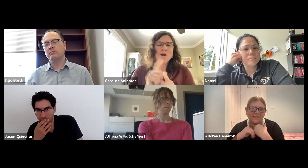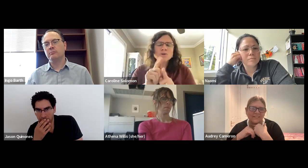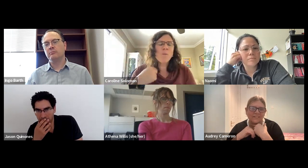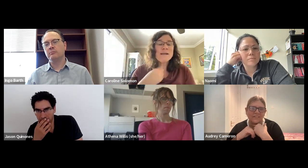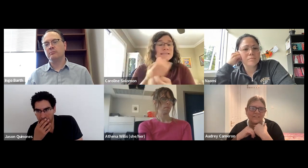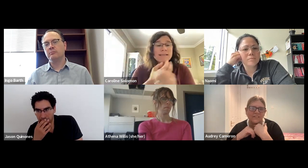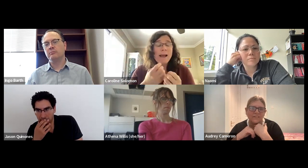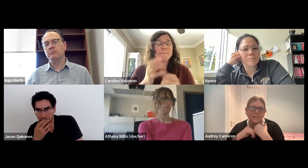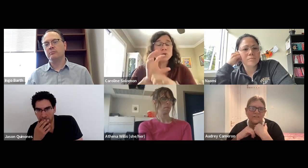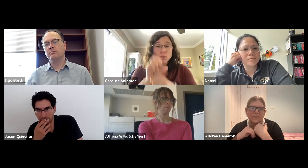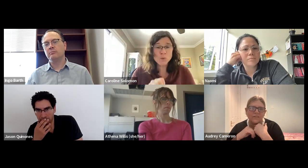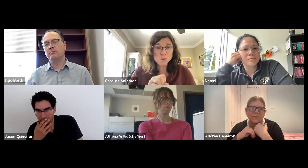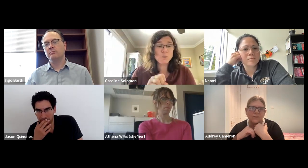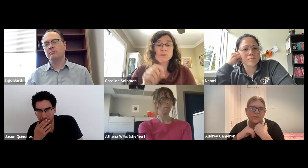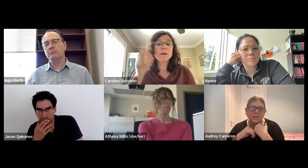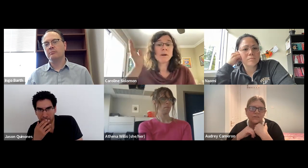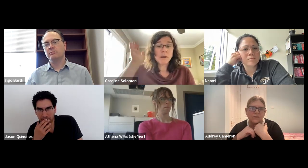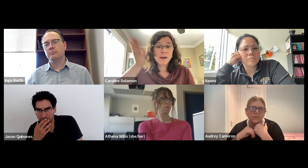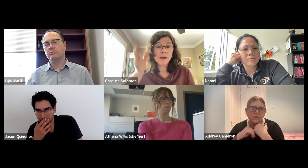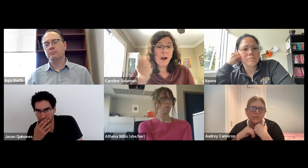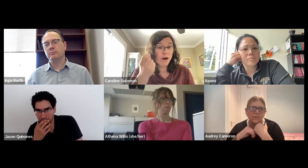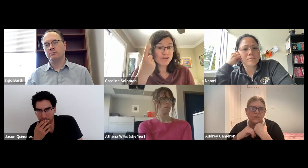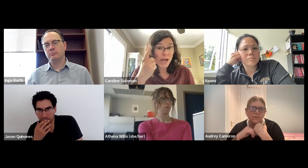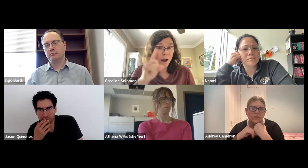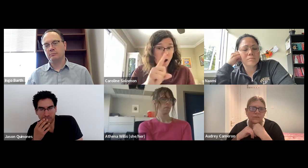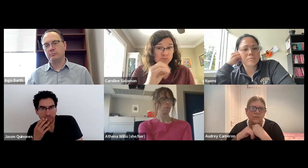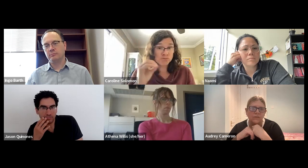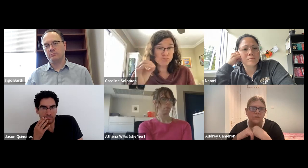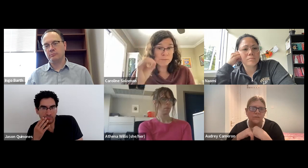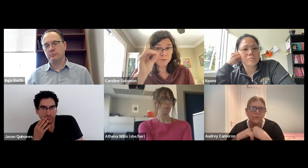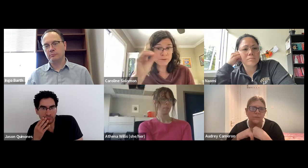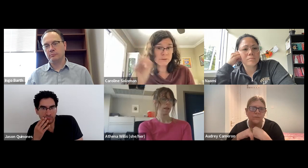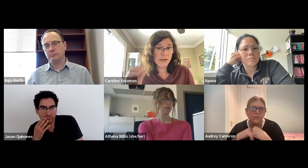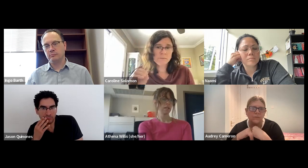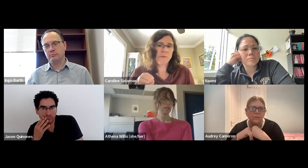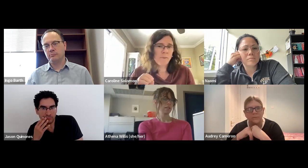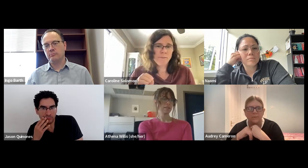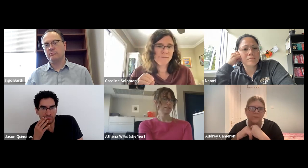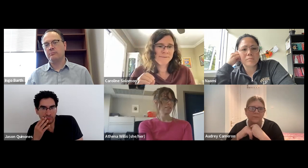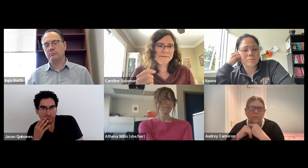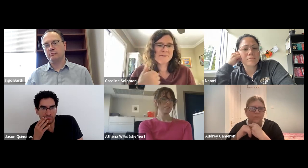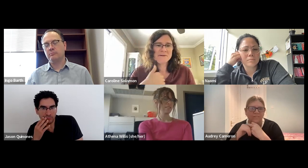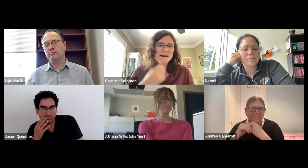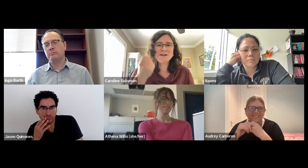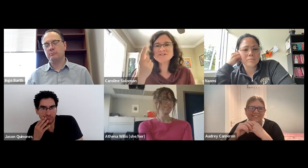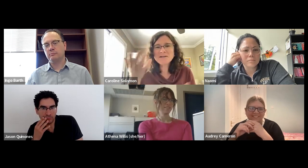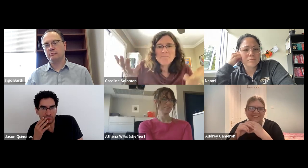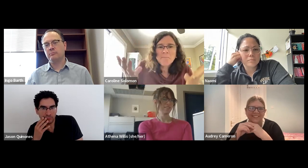all your valuable contributions. I think STEM is used to not being able to understand